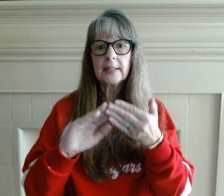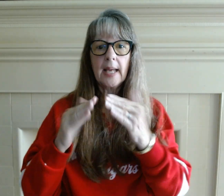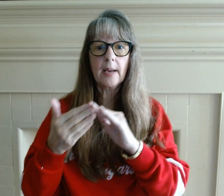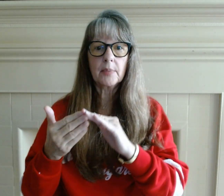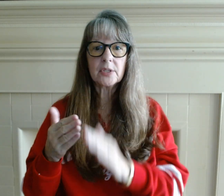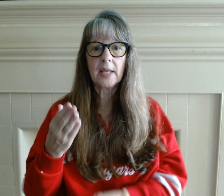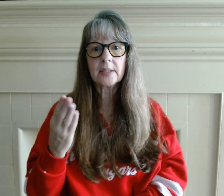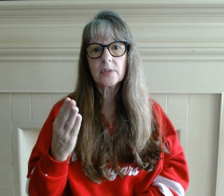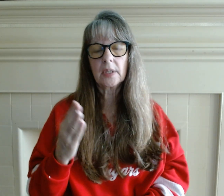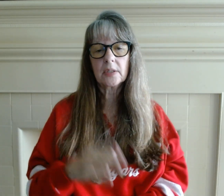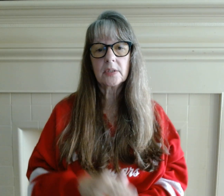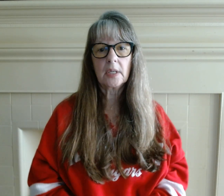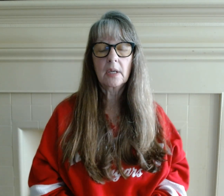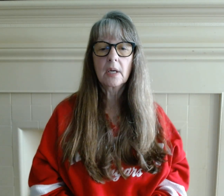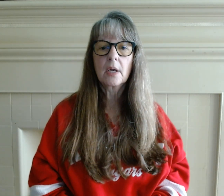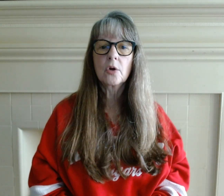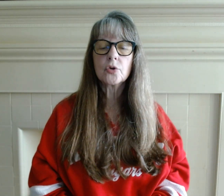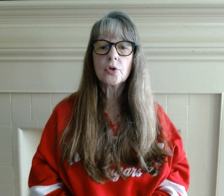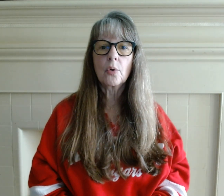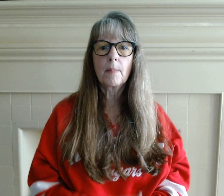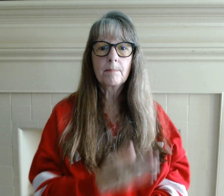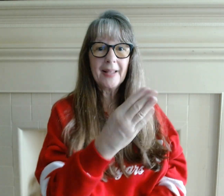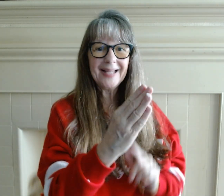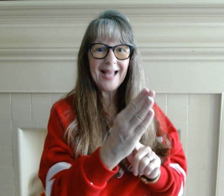Bethlehem is like a city. So Bethlehem,